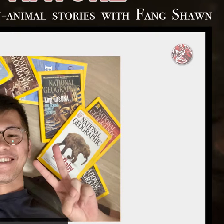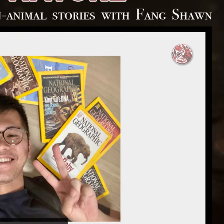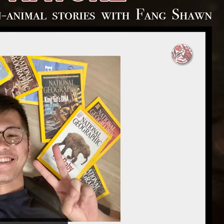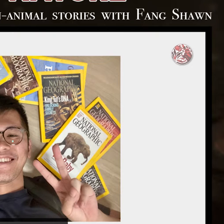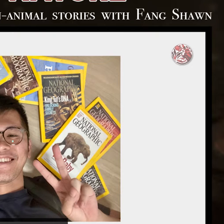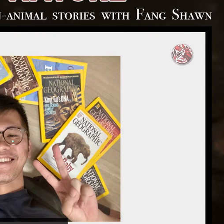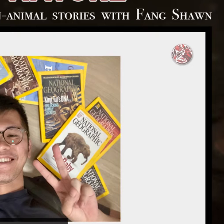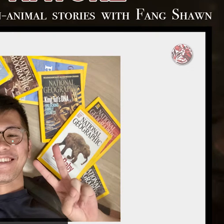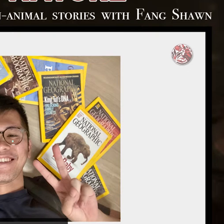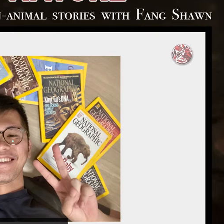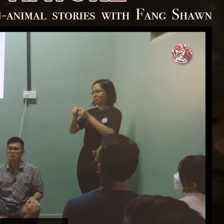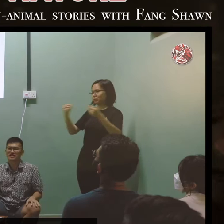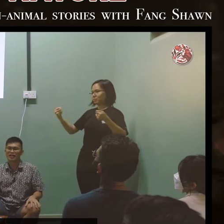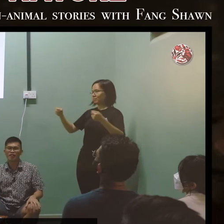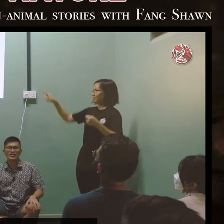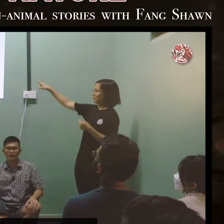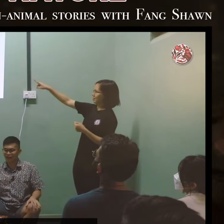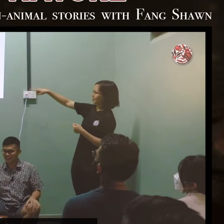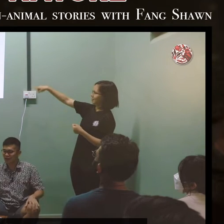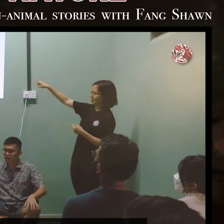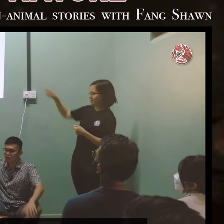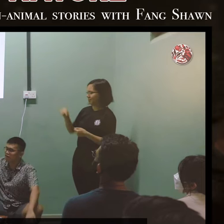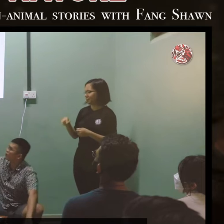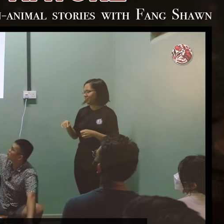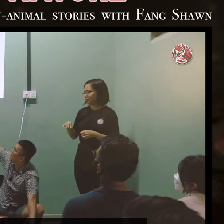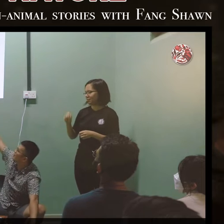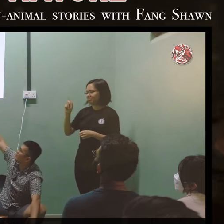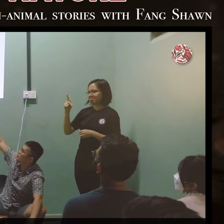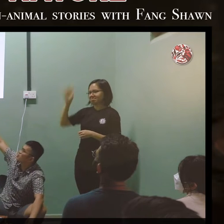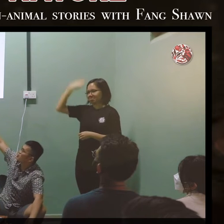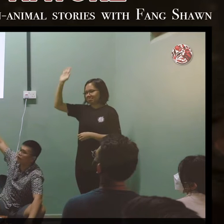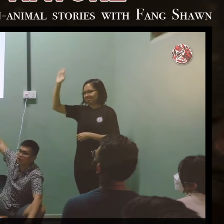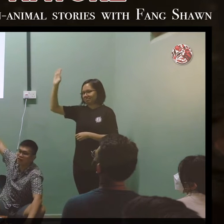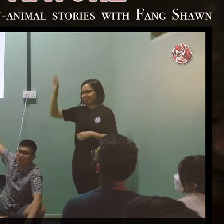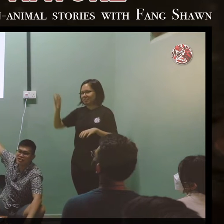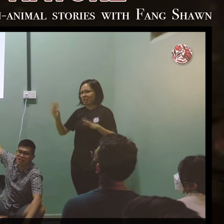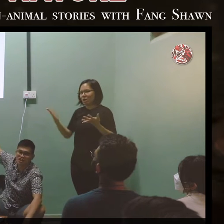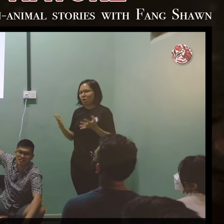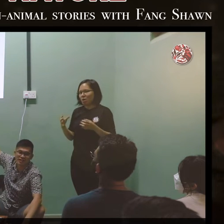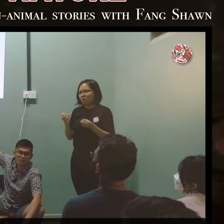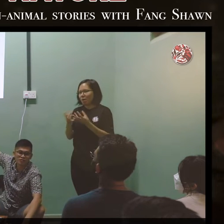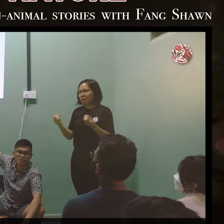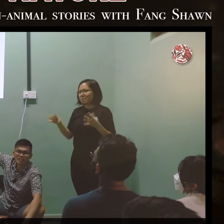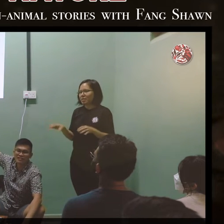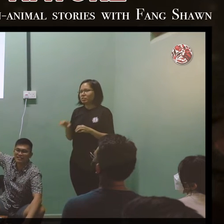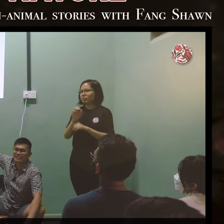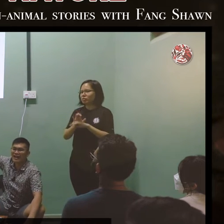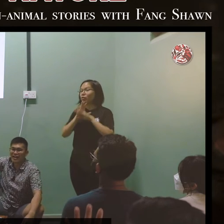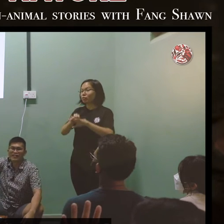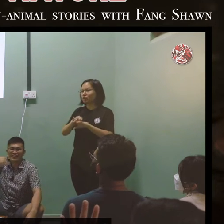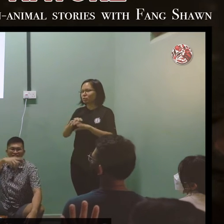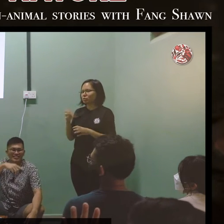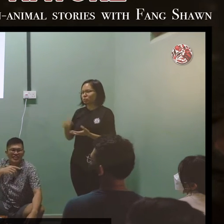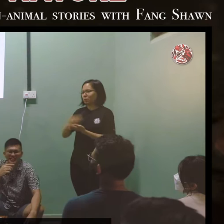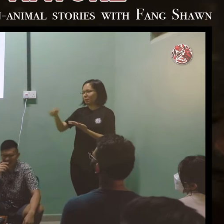so interaction with a raise of hands. How many of you were forced to buy either Nat Geo or Reader's Digest in secondary school? I